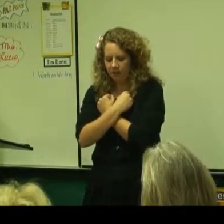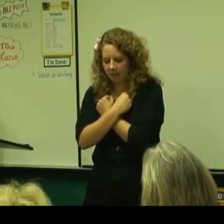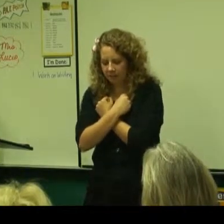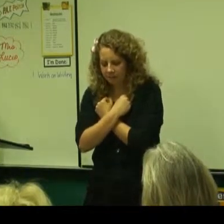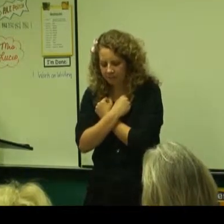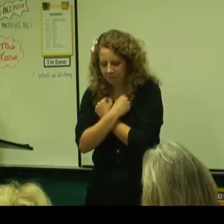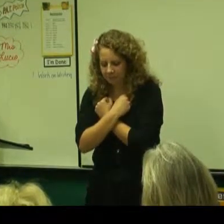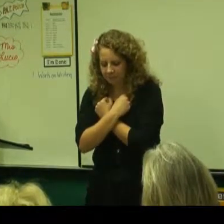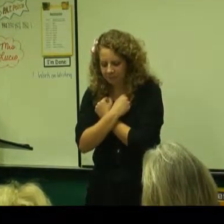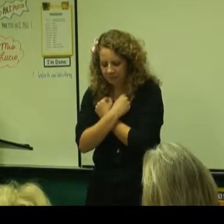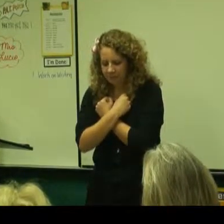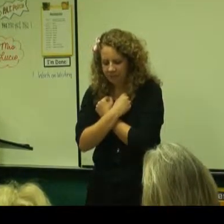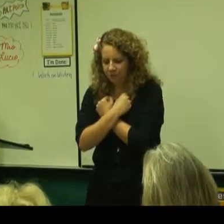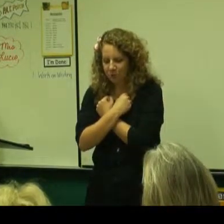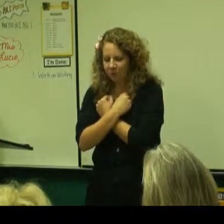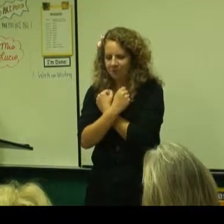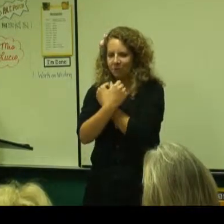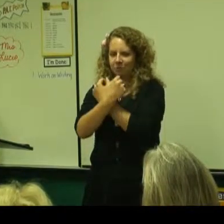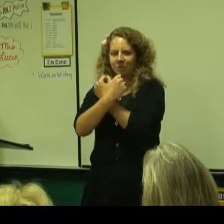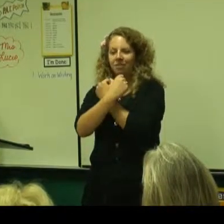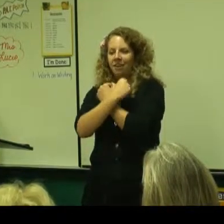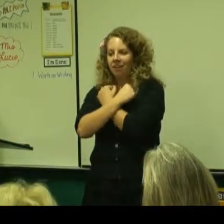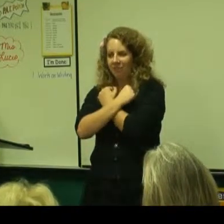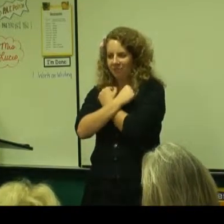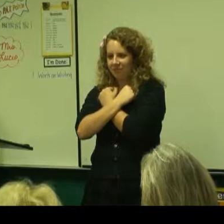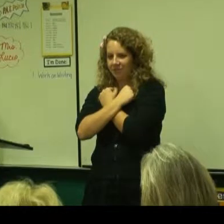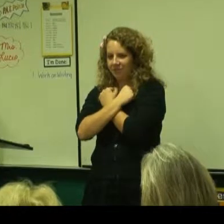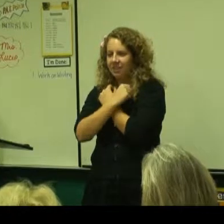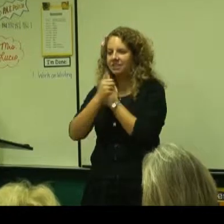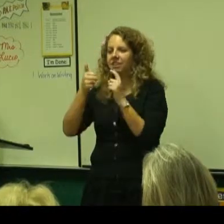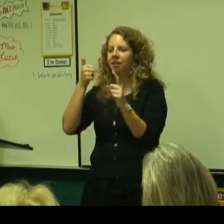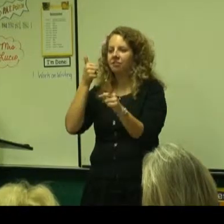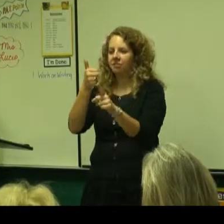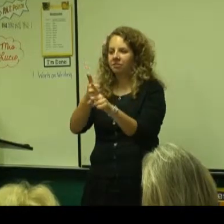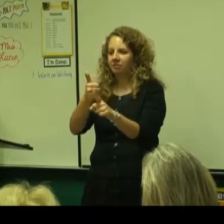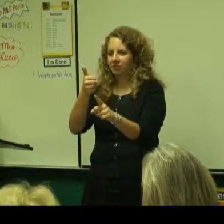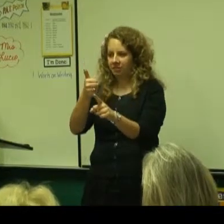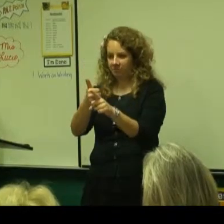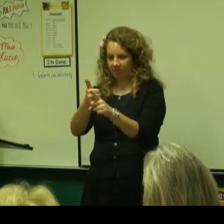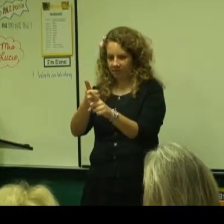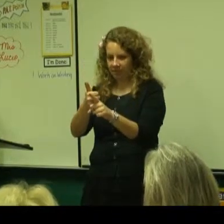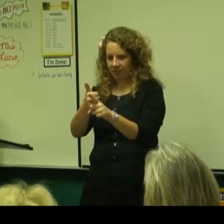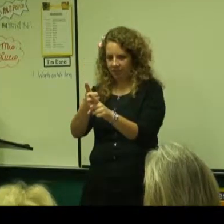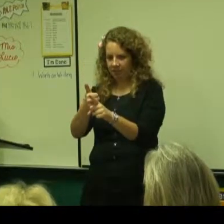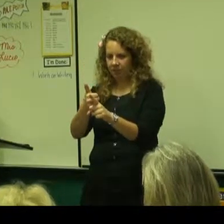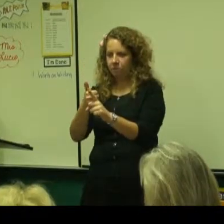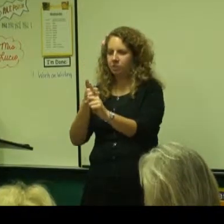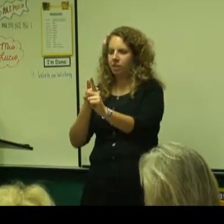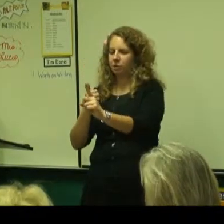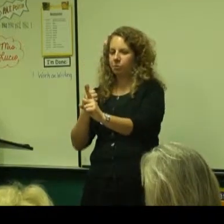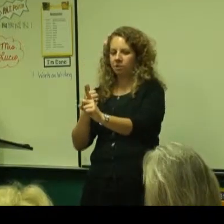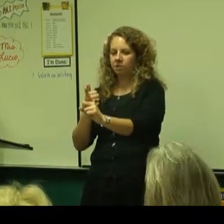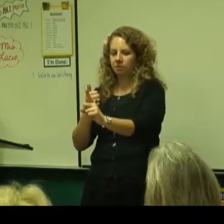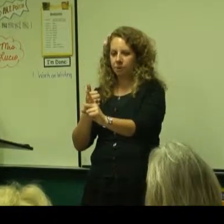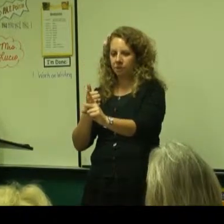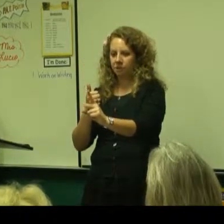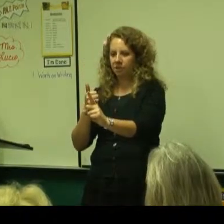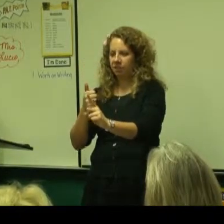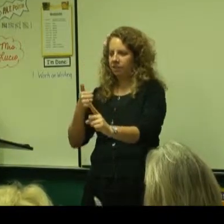let's see. Let's just do the first part. Love itself. So it's like you're pointing to the person.